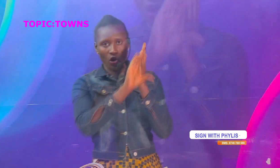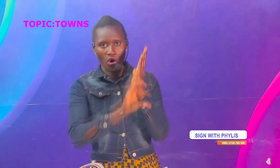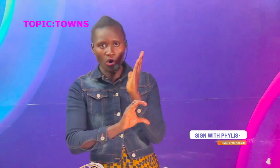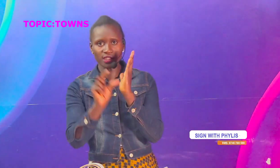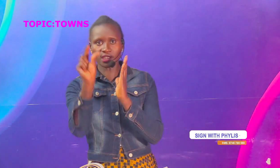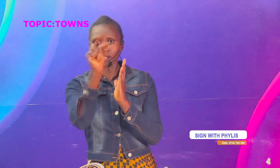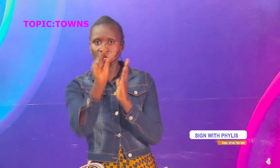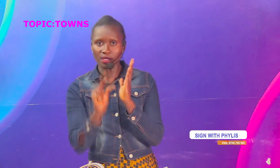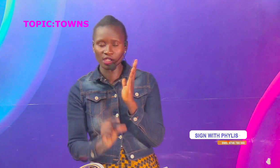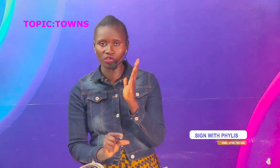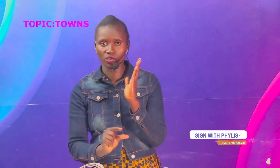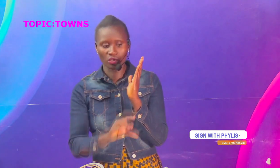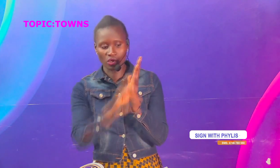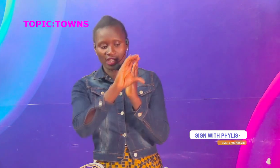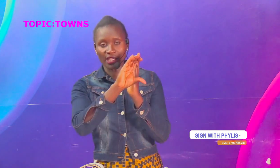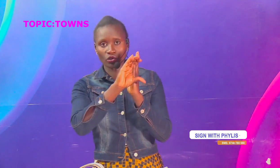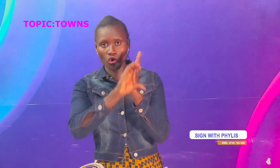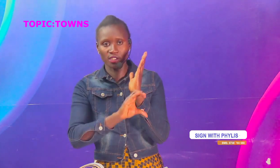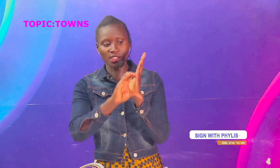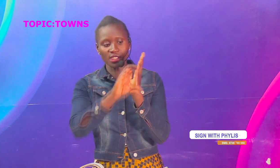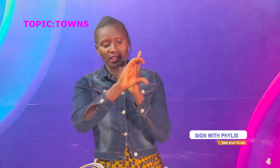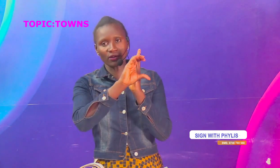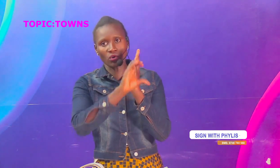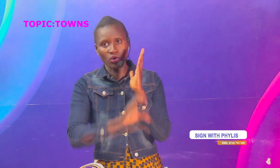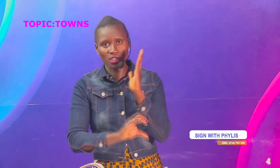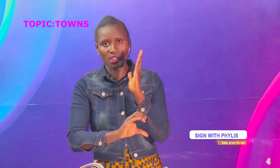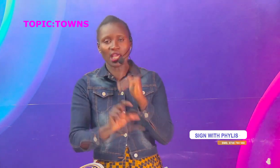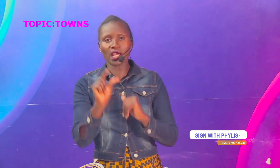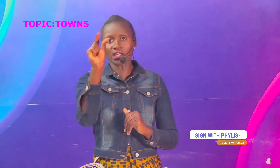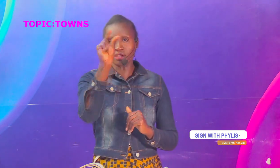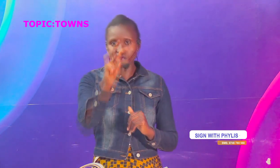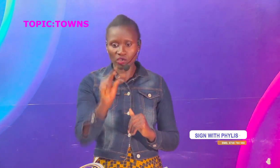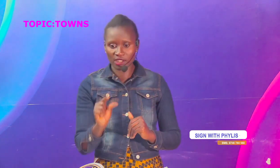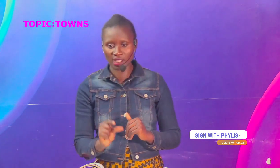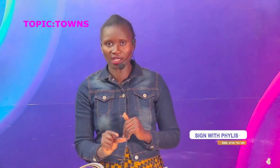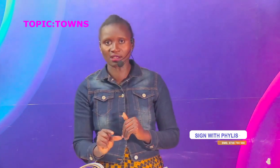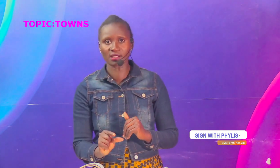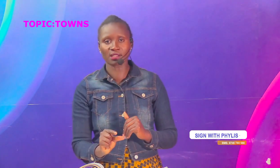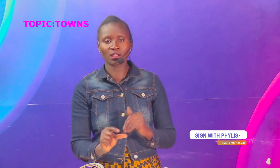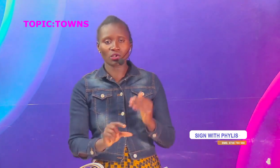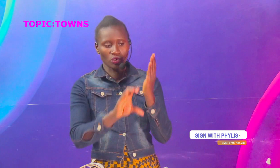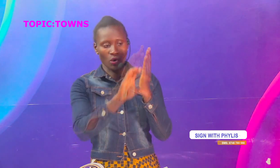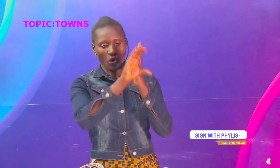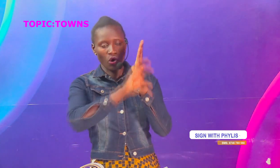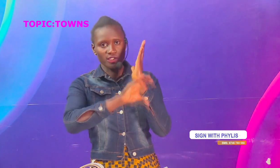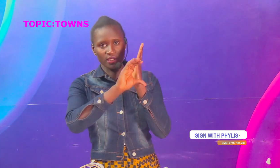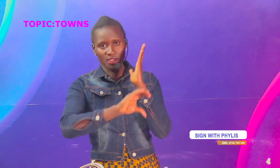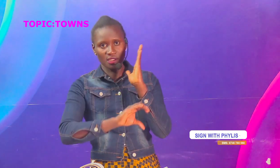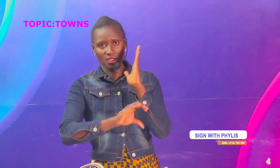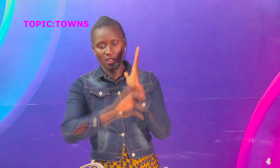coast region, or just coast. This is the sign for coast, and the region is like this. So coast,